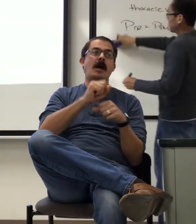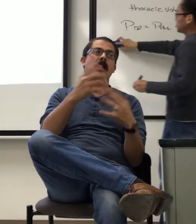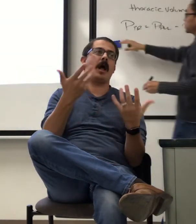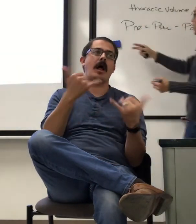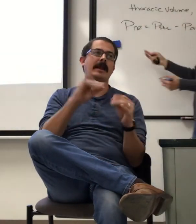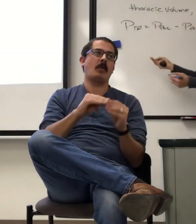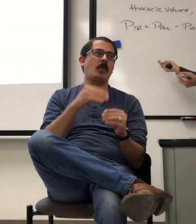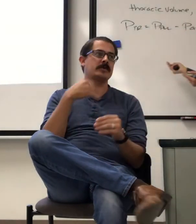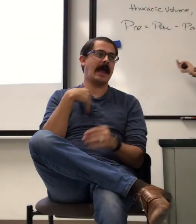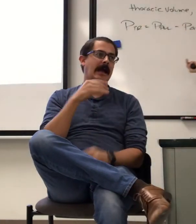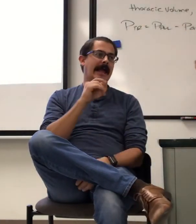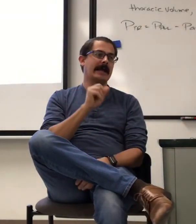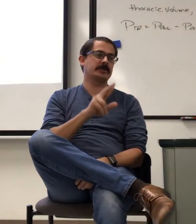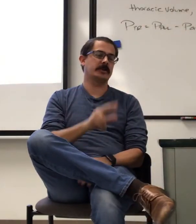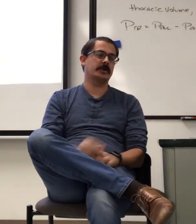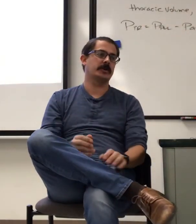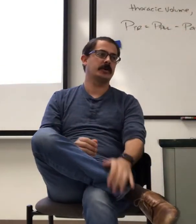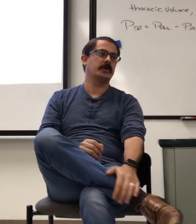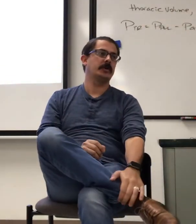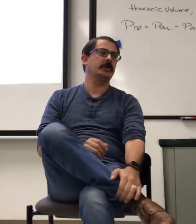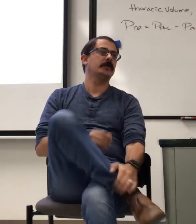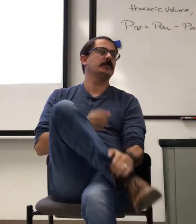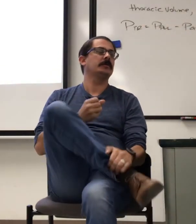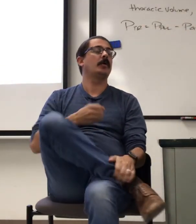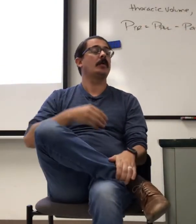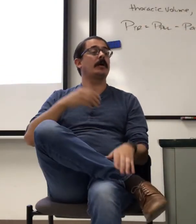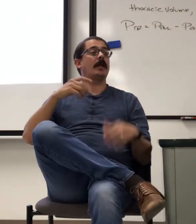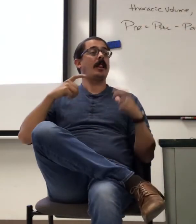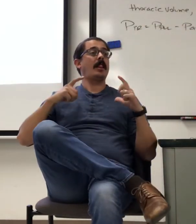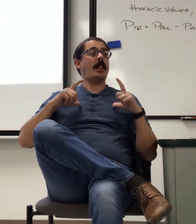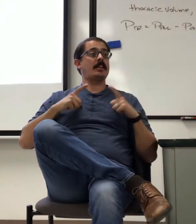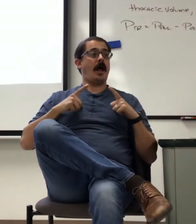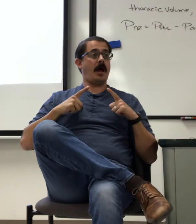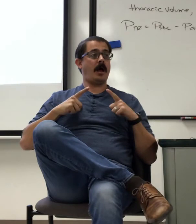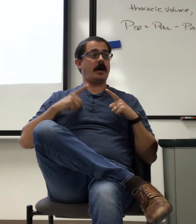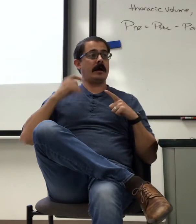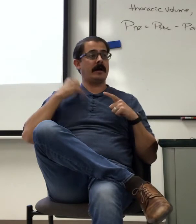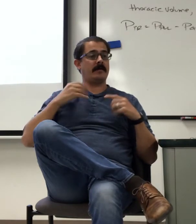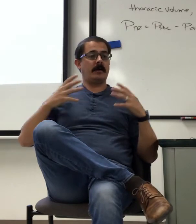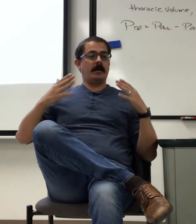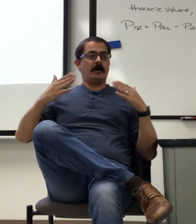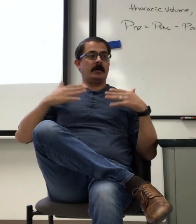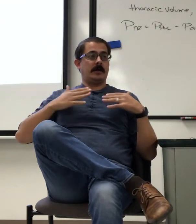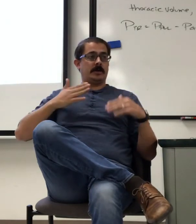Okay, you say it with me. If your chest wall is collapsing,